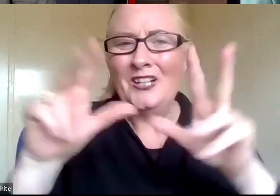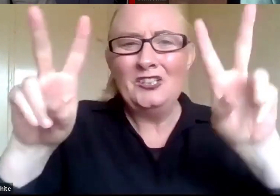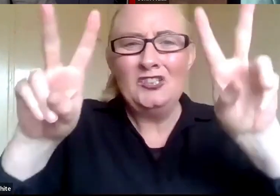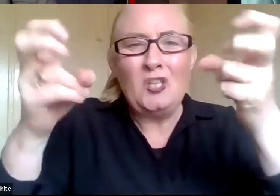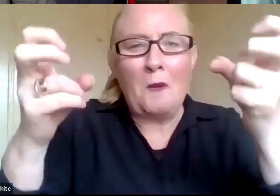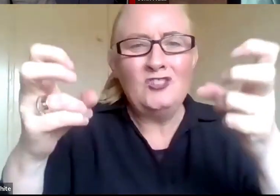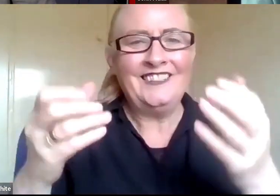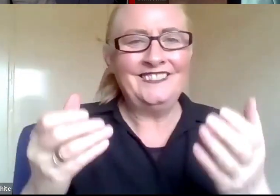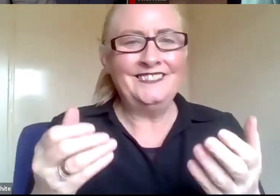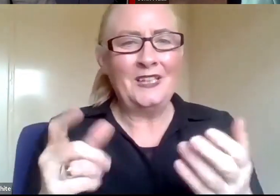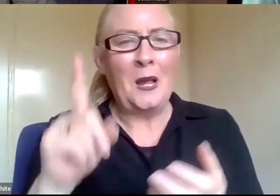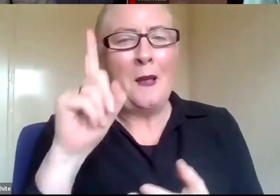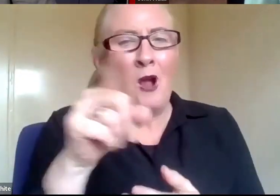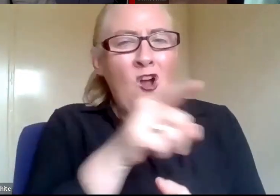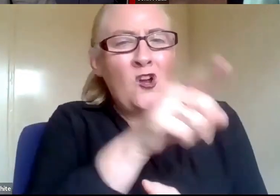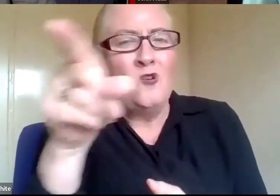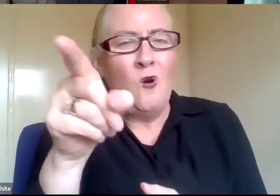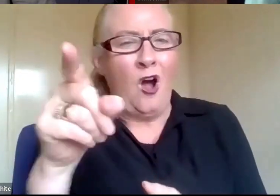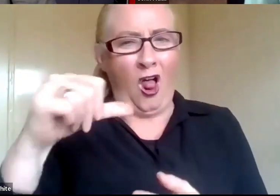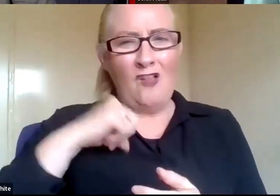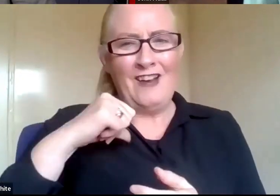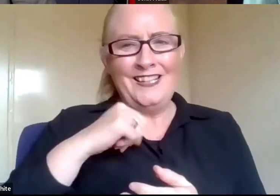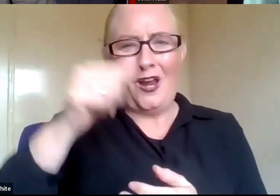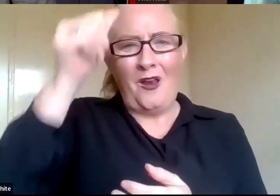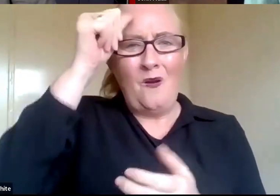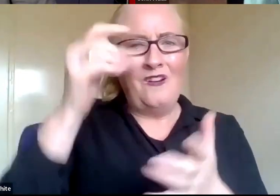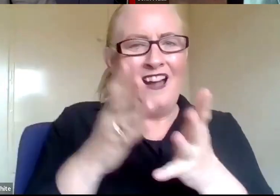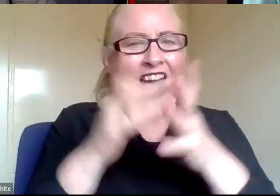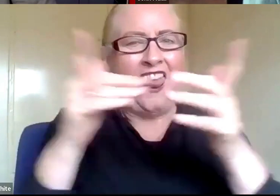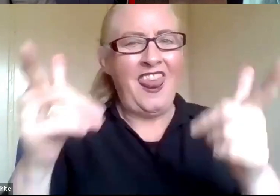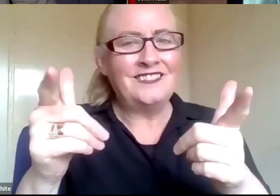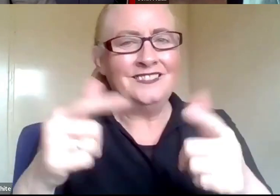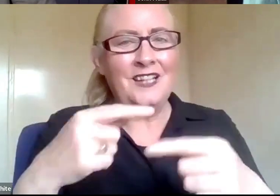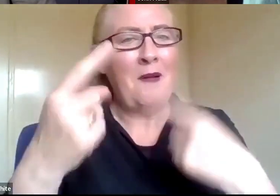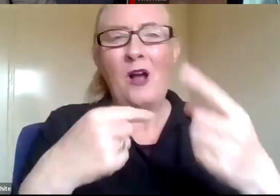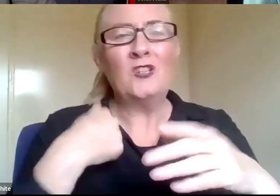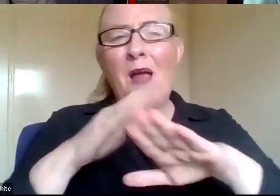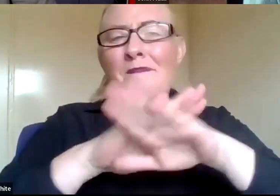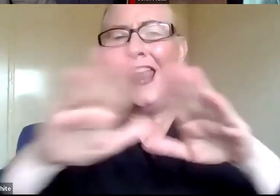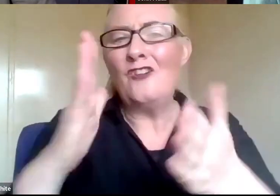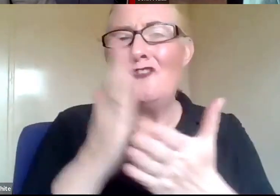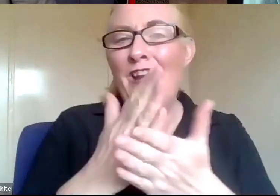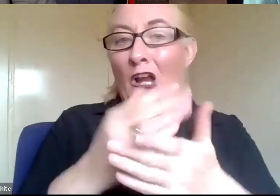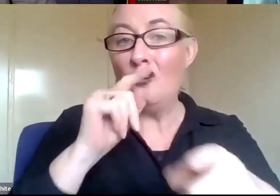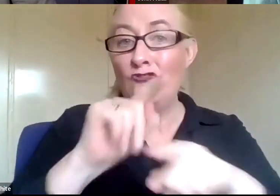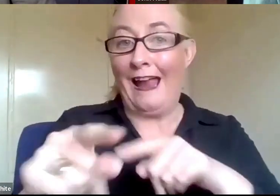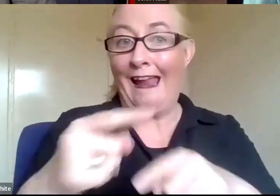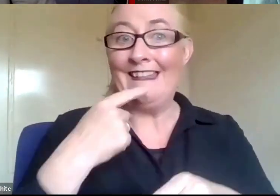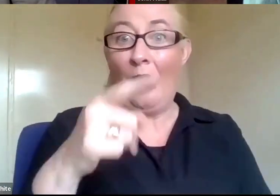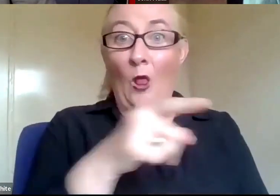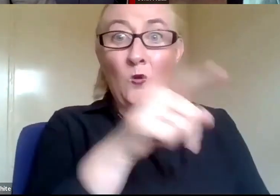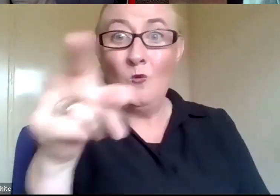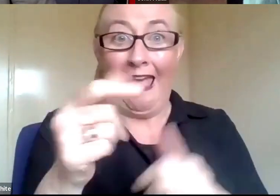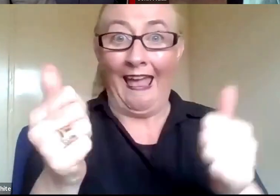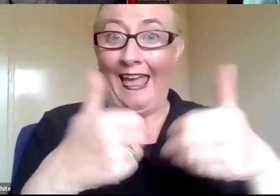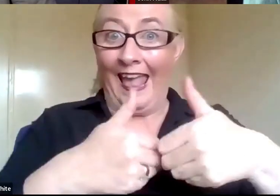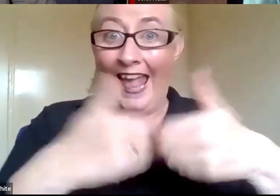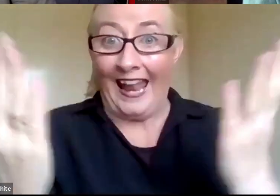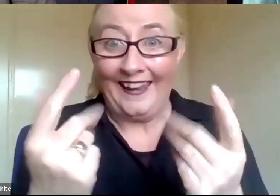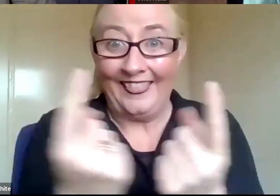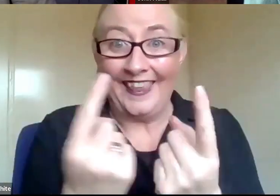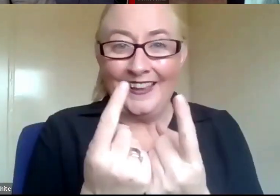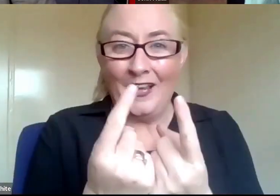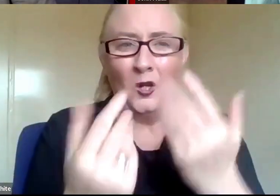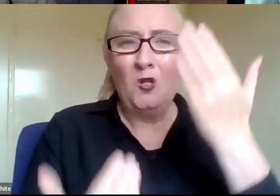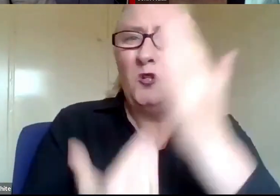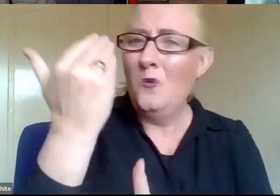not really going to try and tell you anything new. I want to put what you know already about leadership into